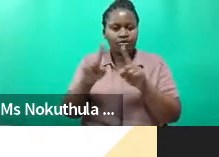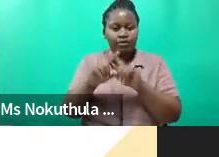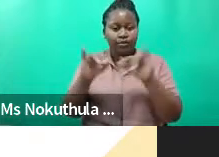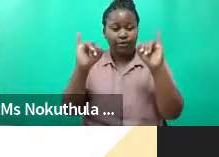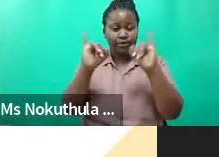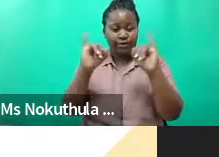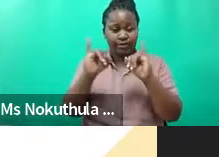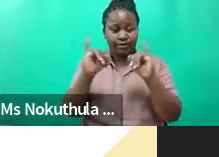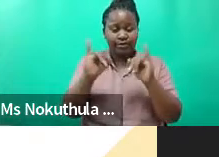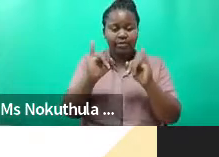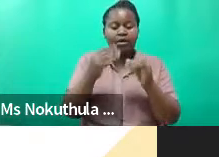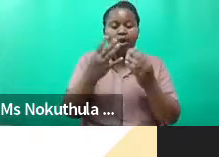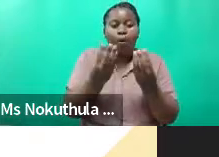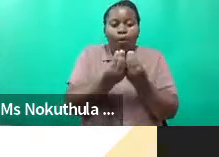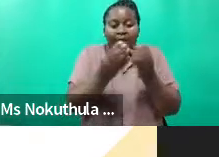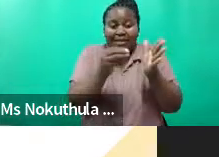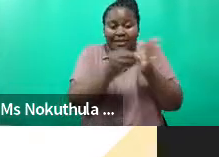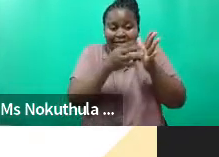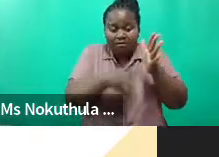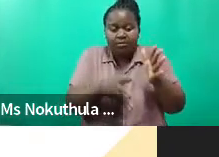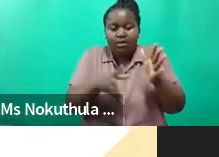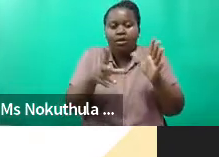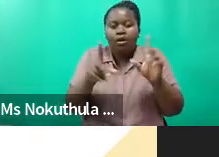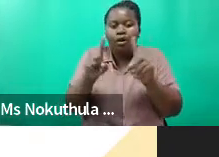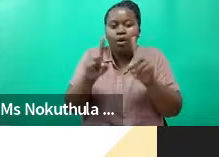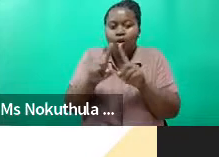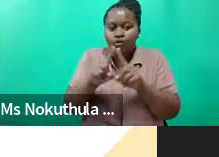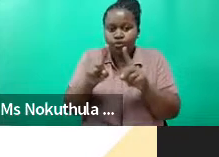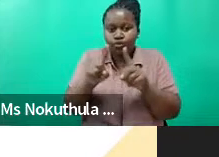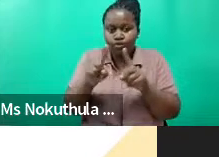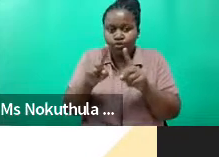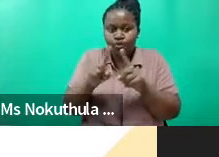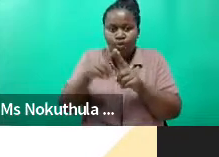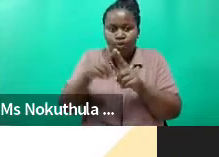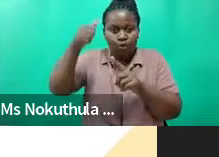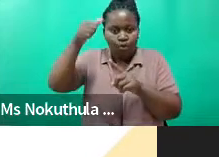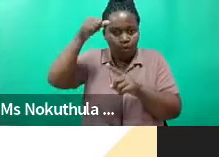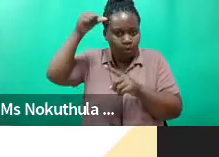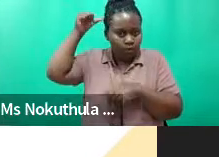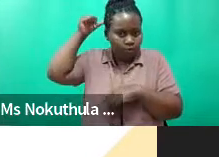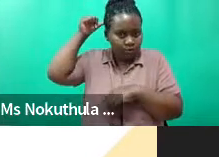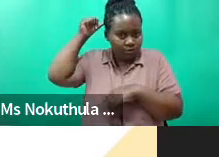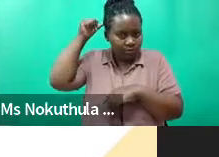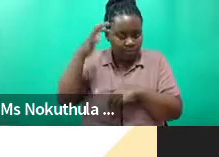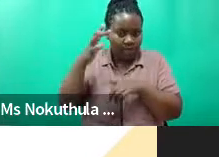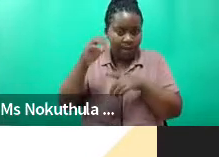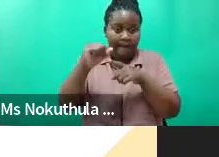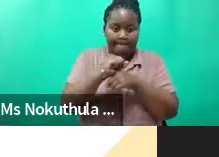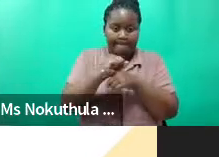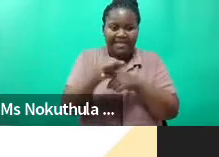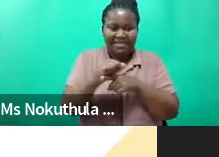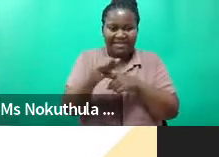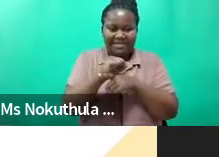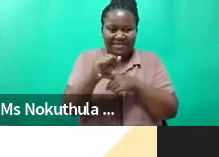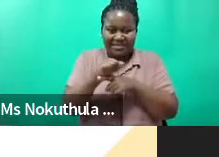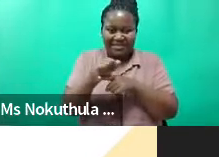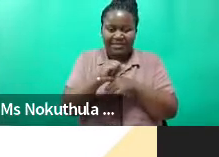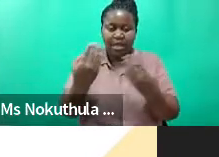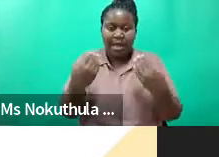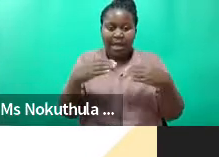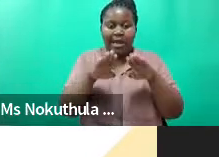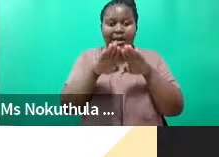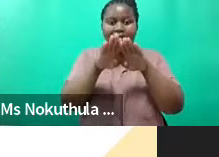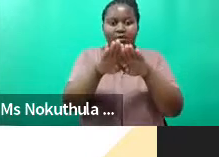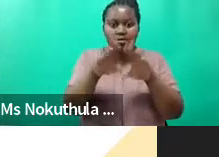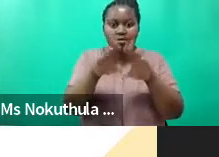with disability, and particularly with autism, our practices are not aligned with universal design for learning,